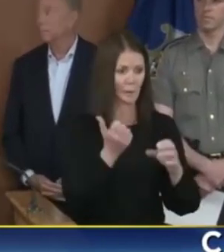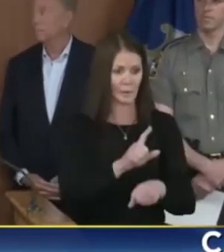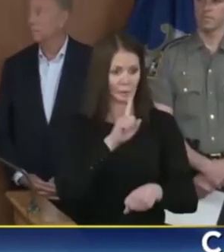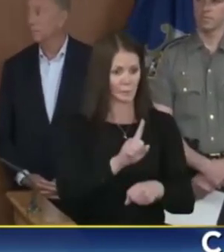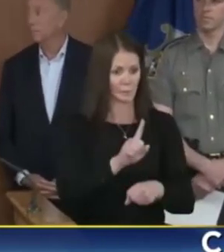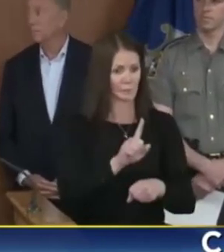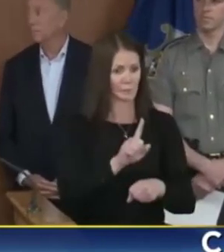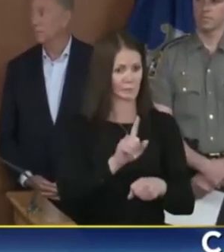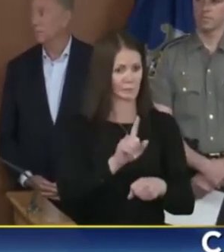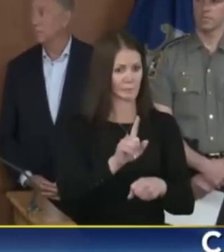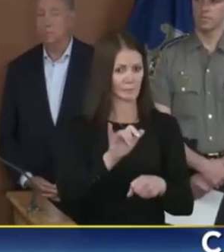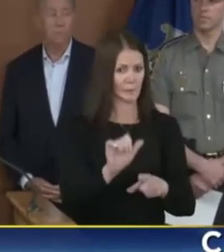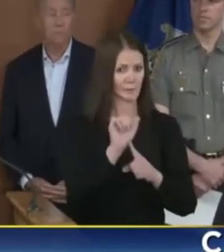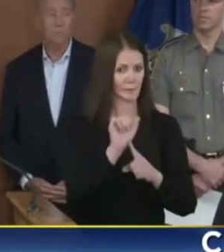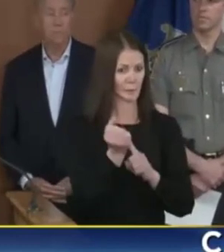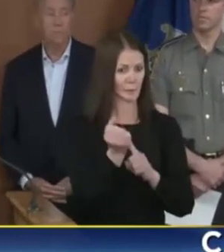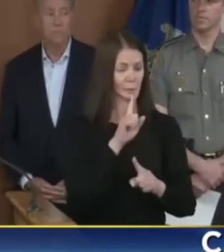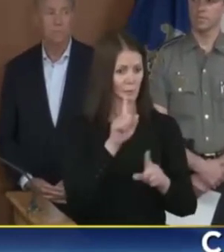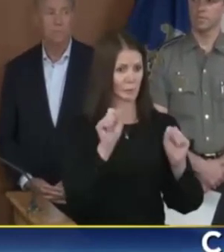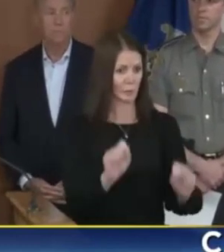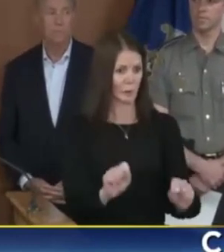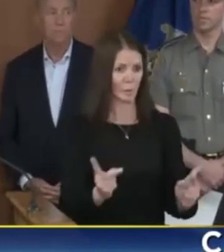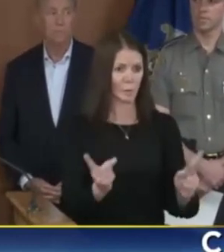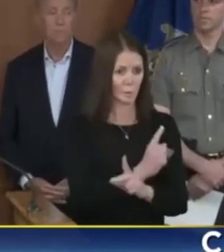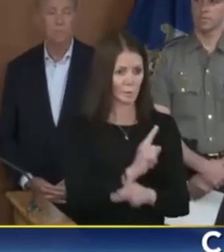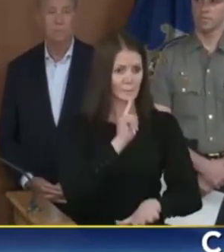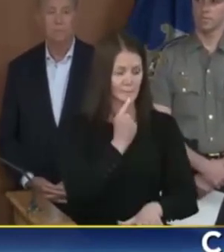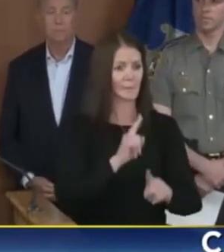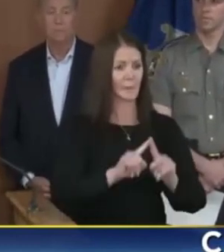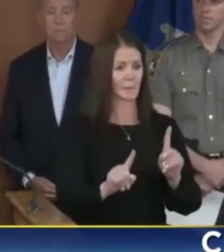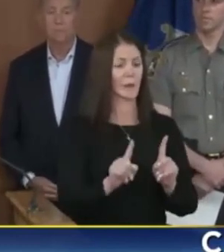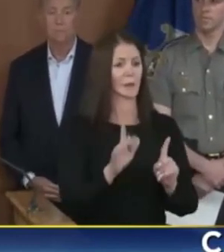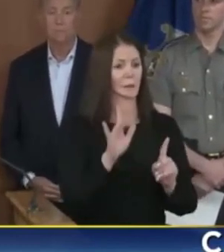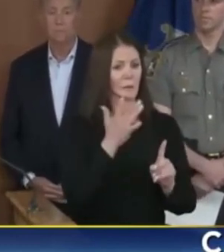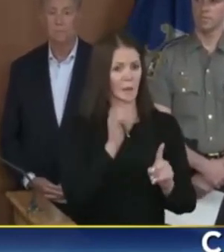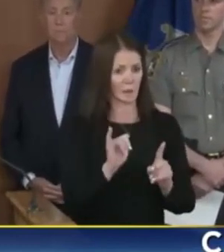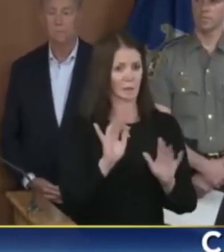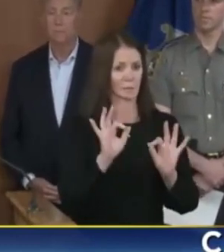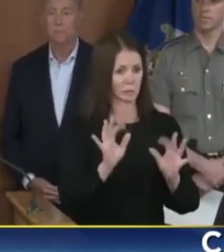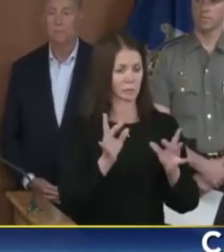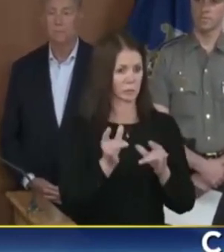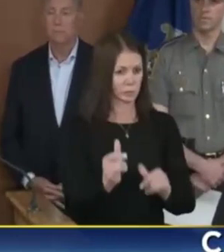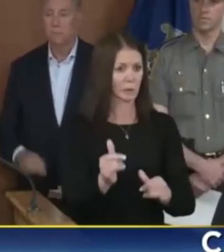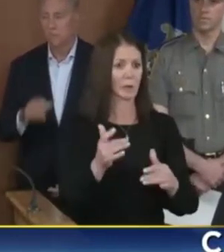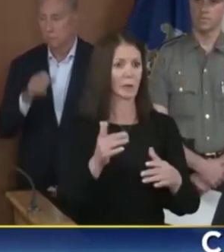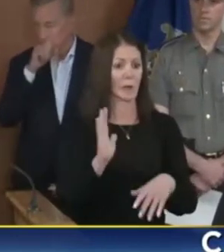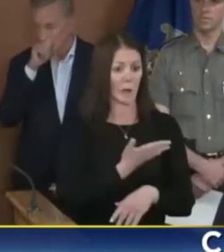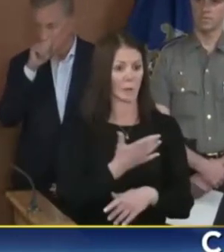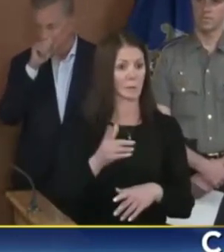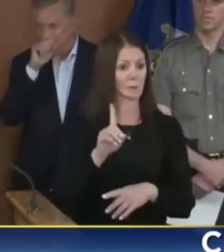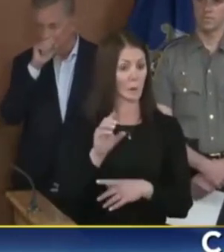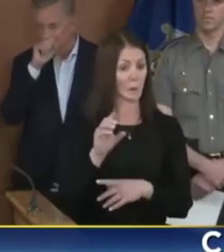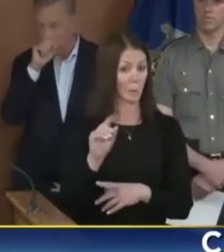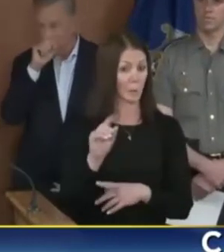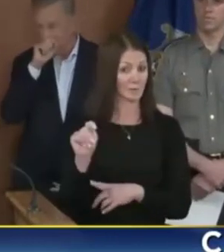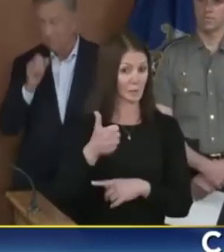was something that could have been much worse. Went pretty seamlessly. Allowed our DOT crews to do their work. The